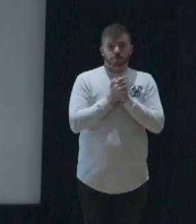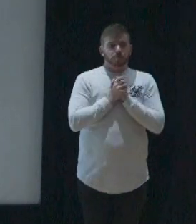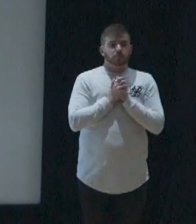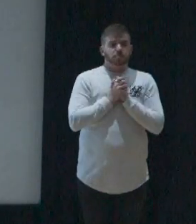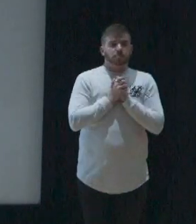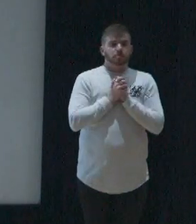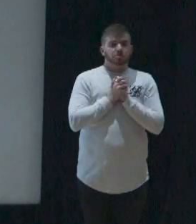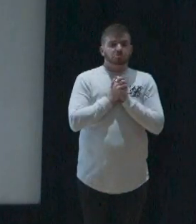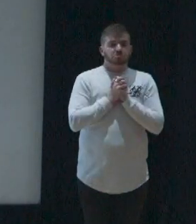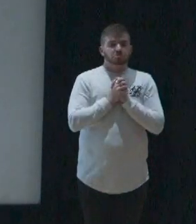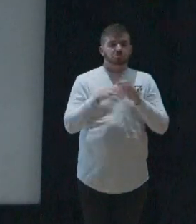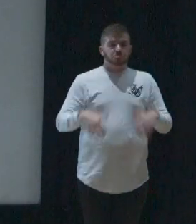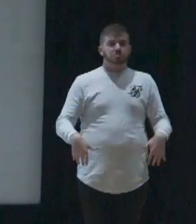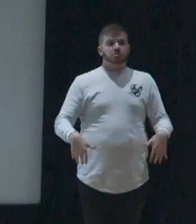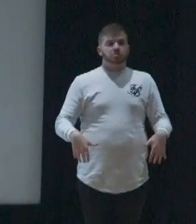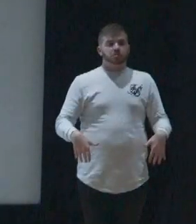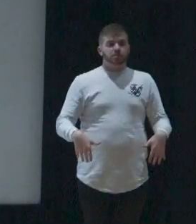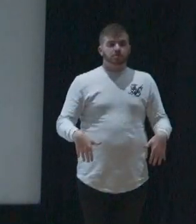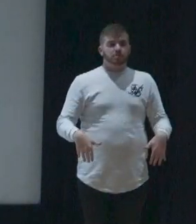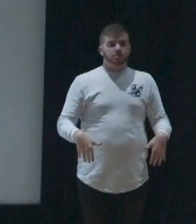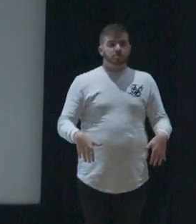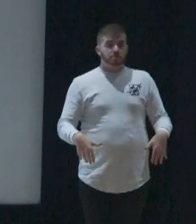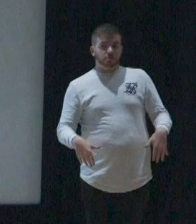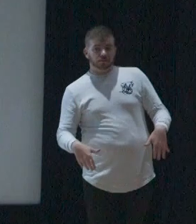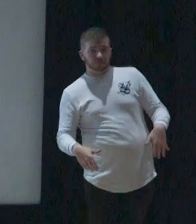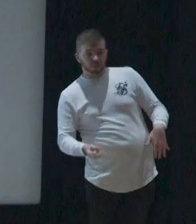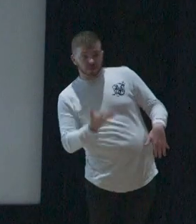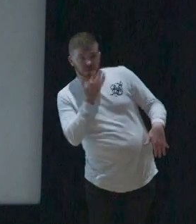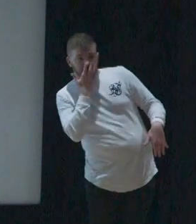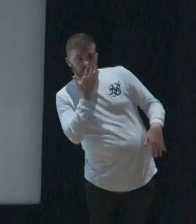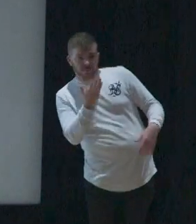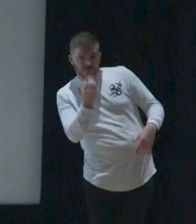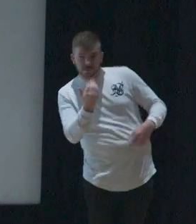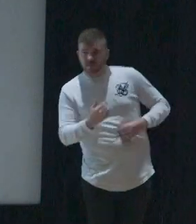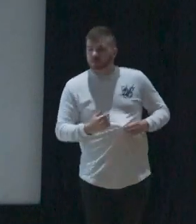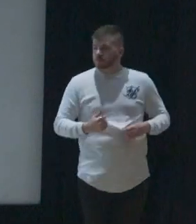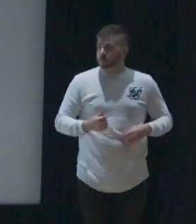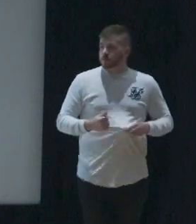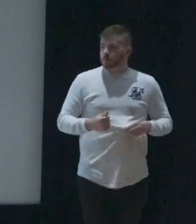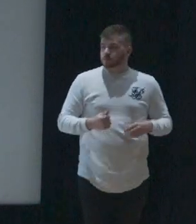Don't be shy.